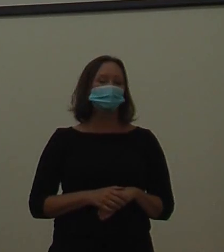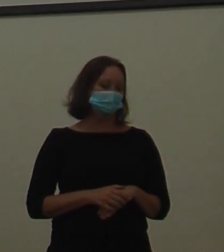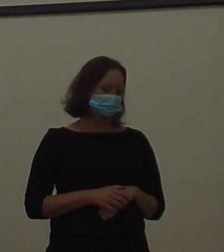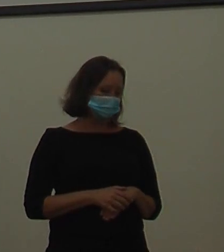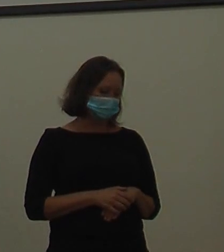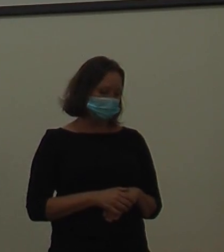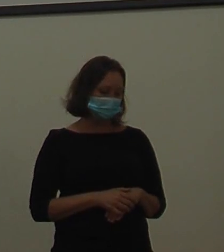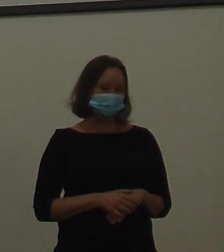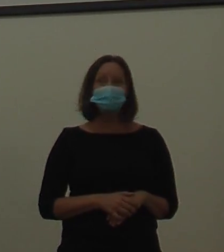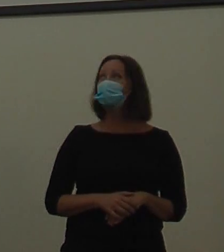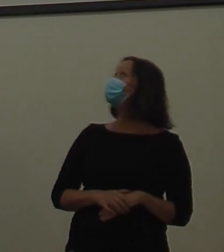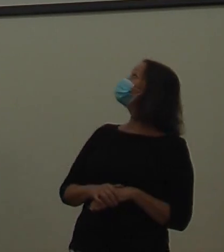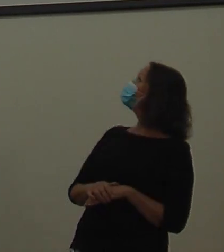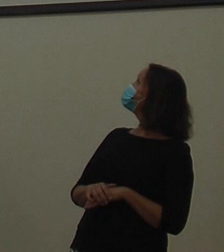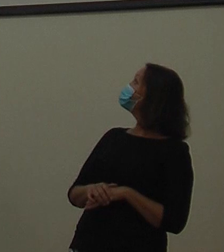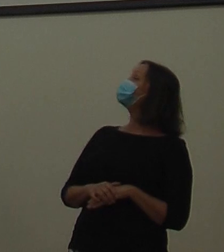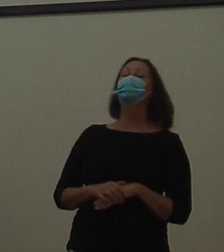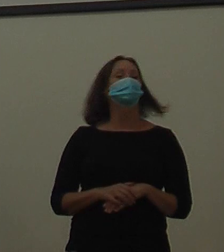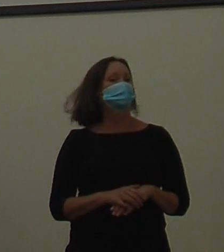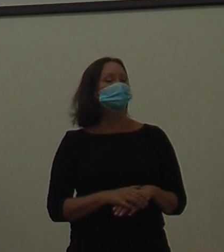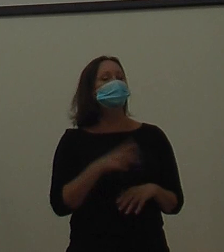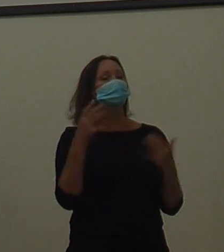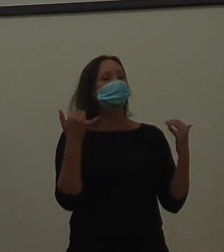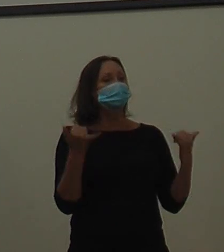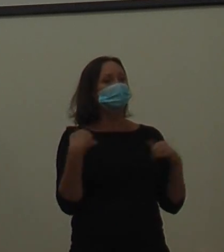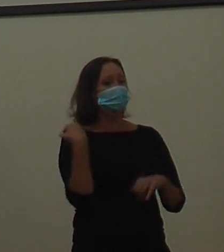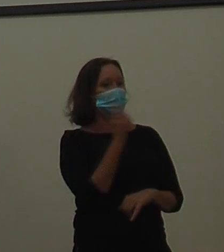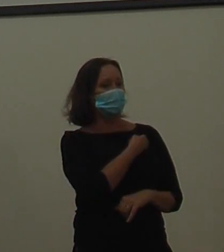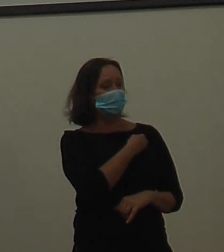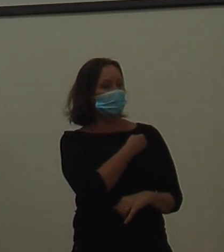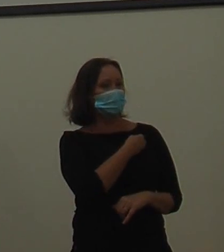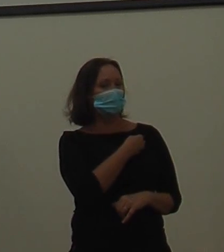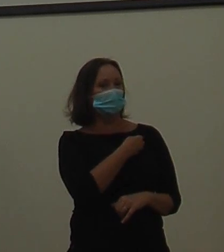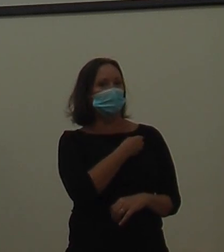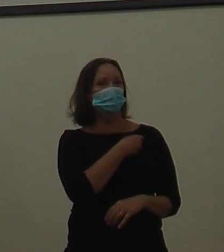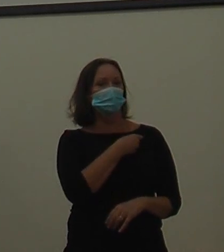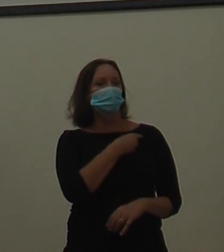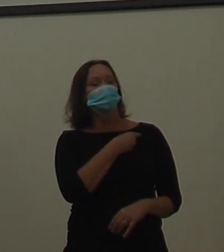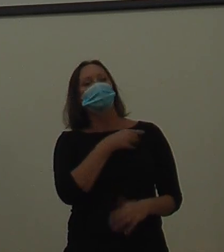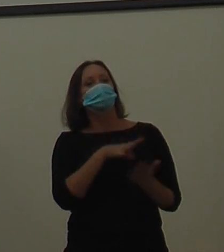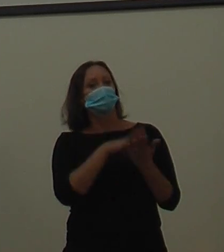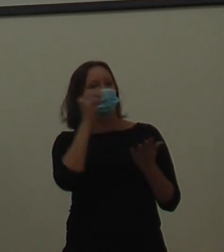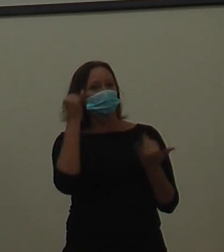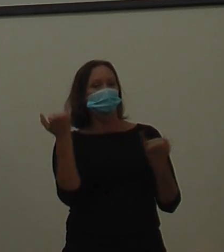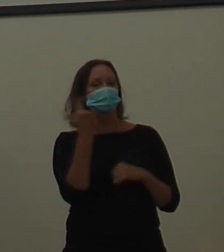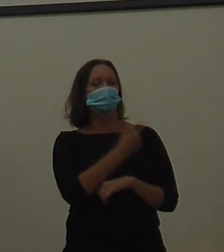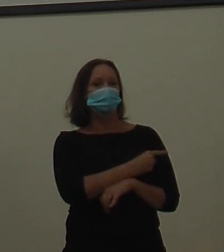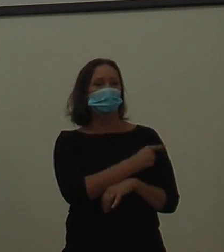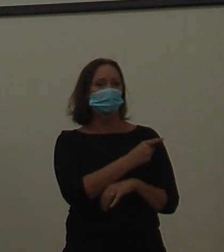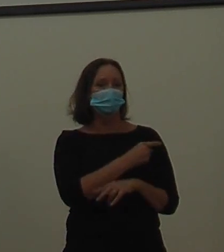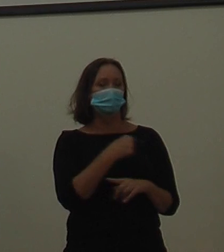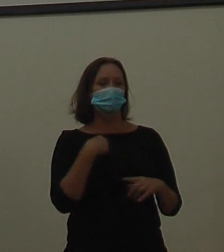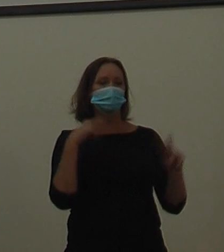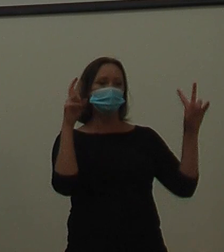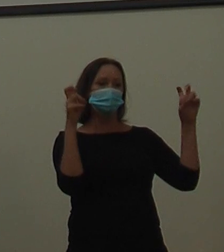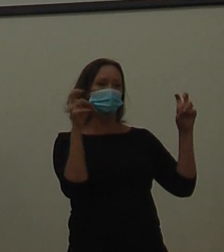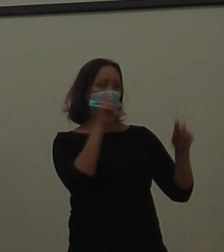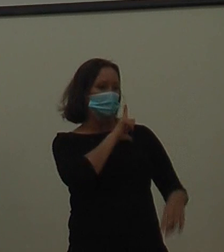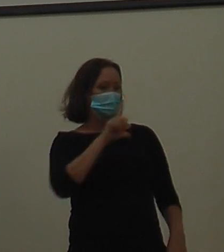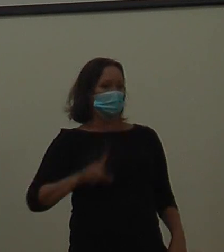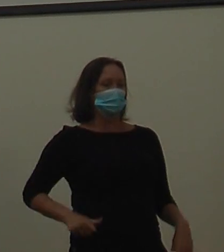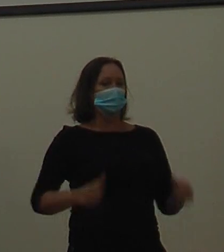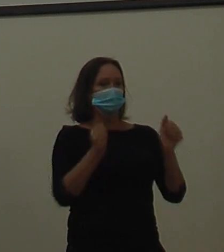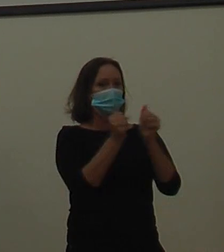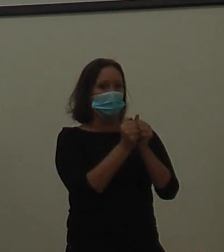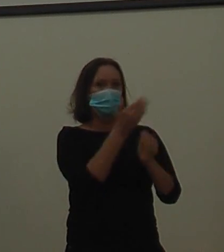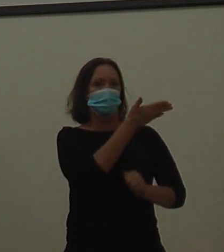morning, as we look at things, we're looking at the Lord is with you. And as the scripture reading read, we're